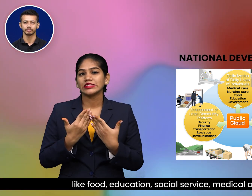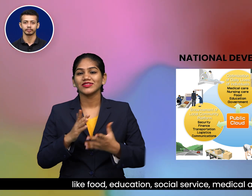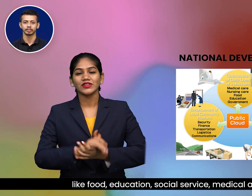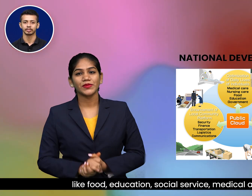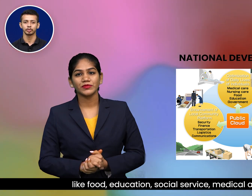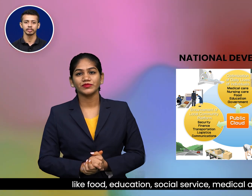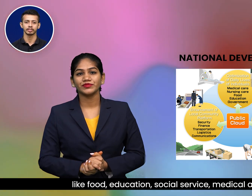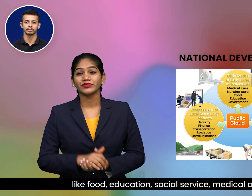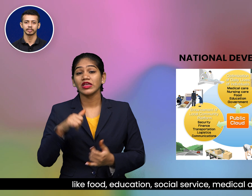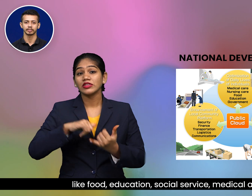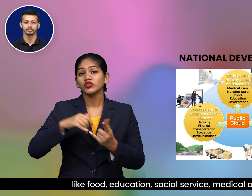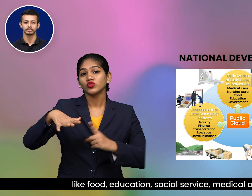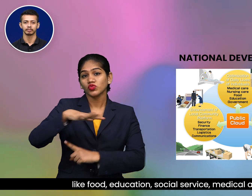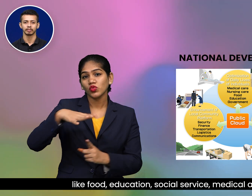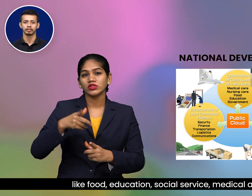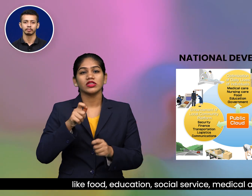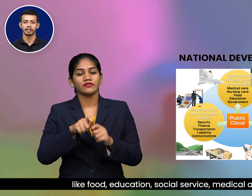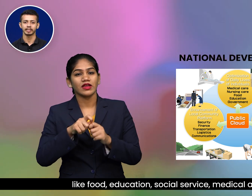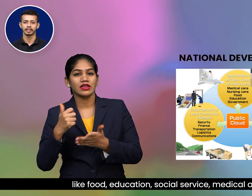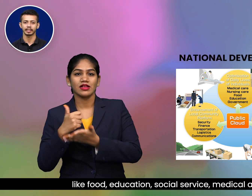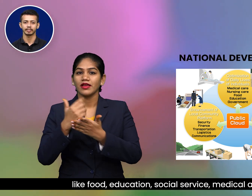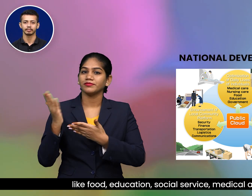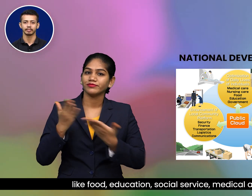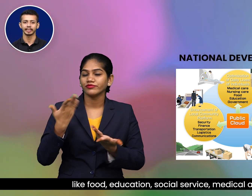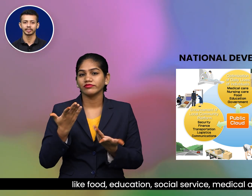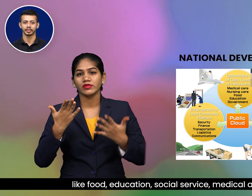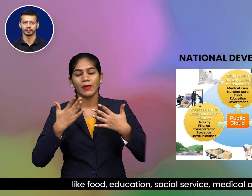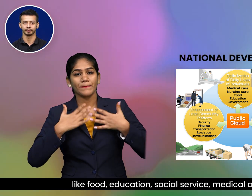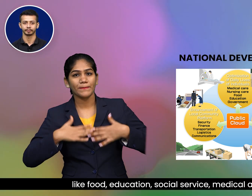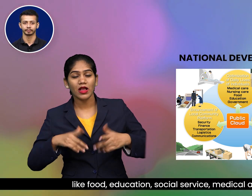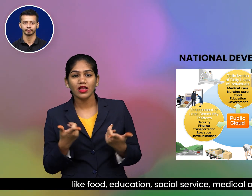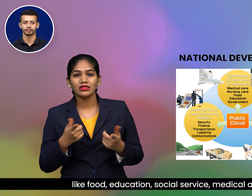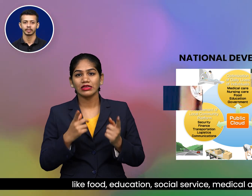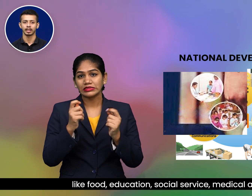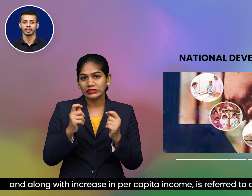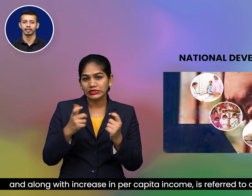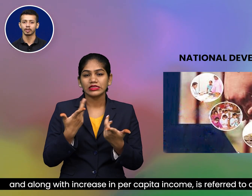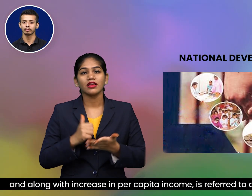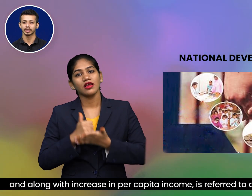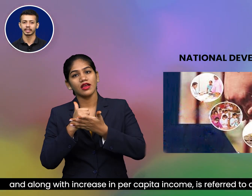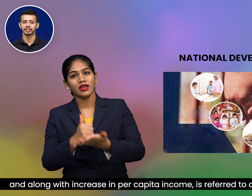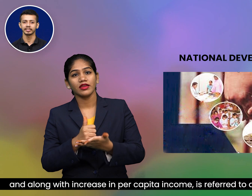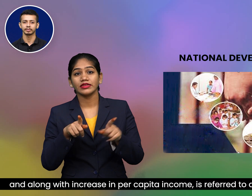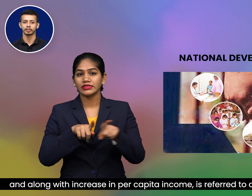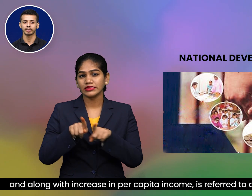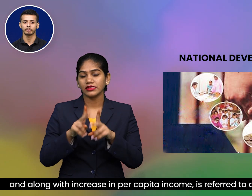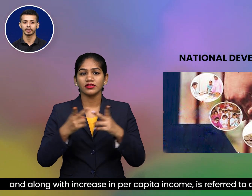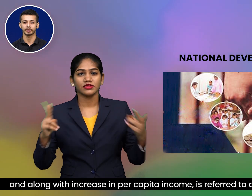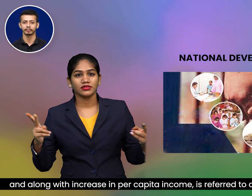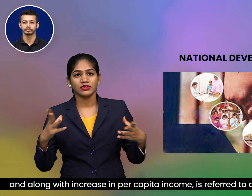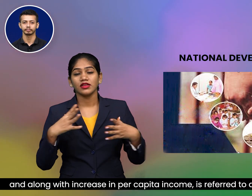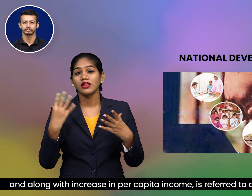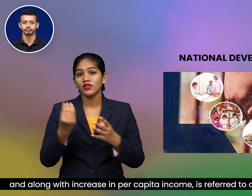education, social service, medical aid, etc. And along with an increase in per